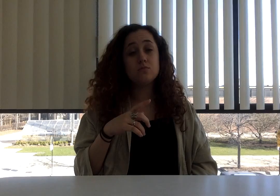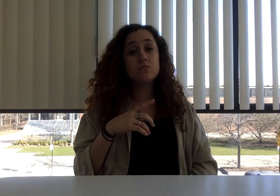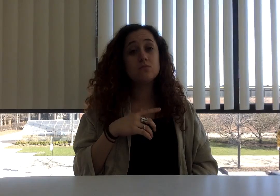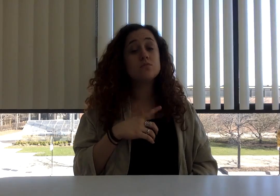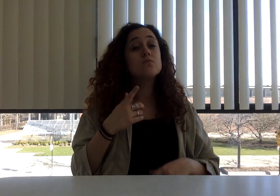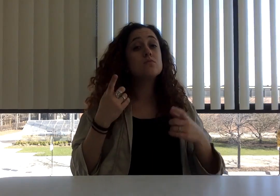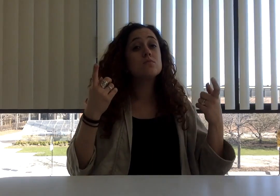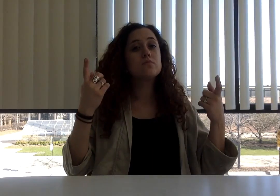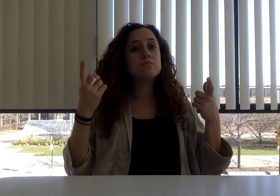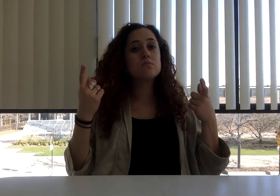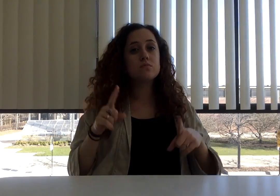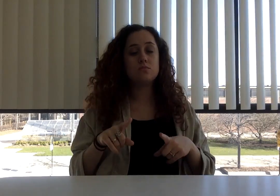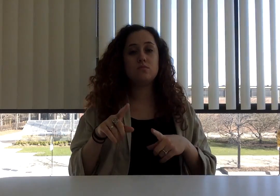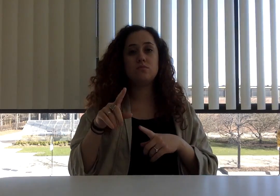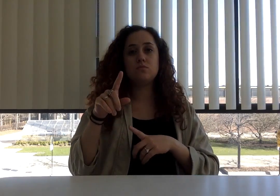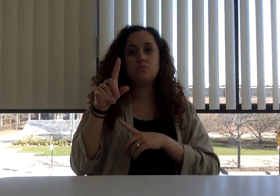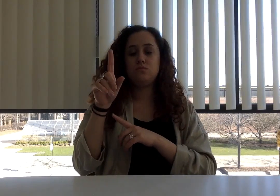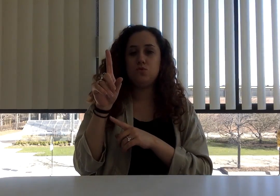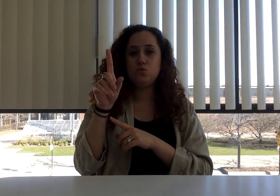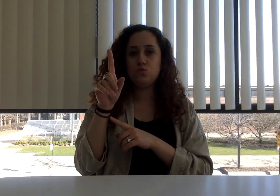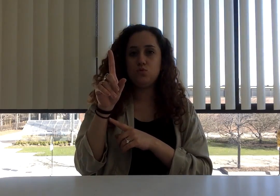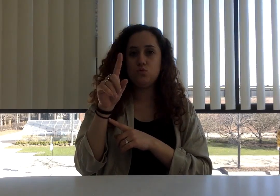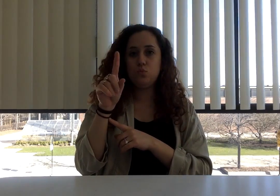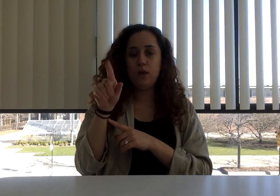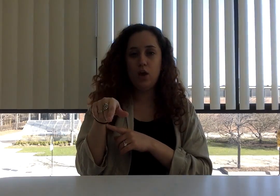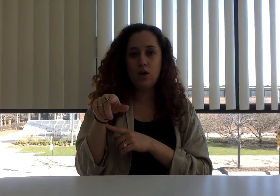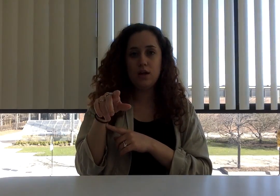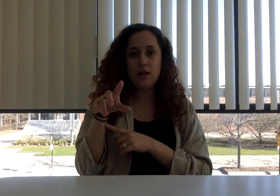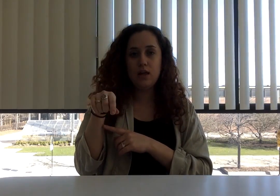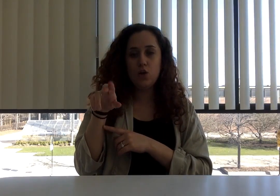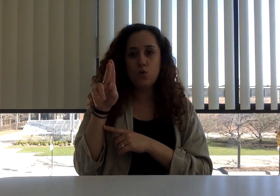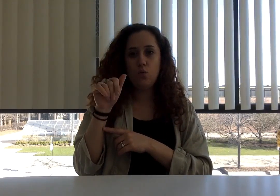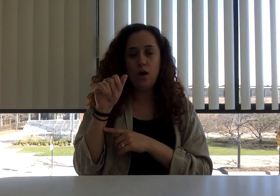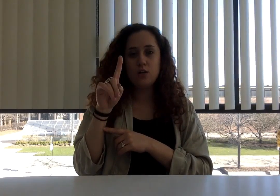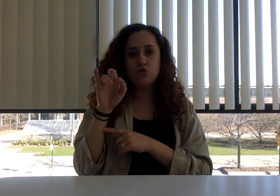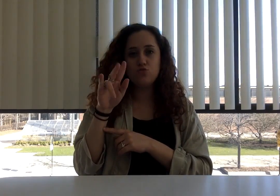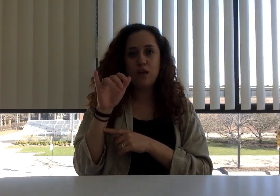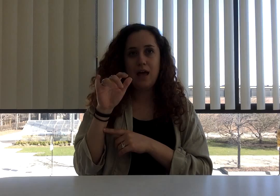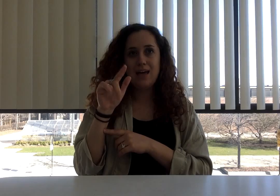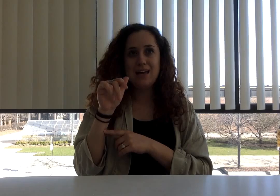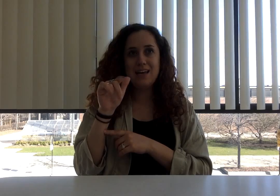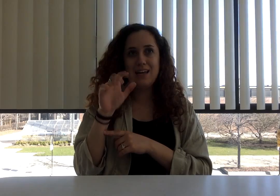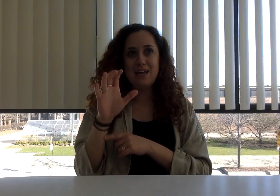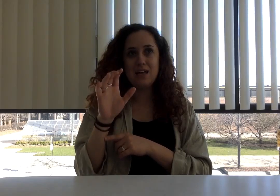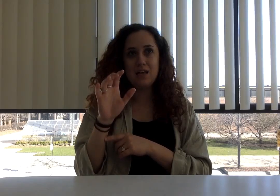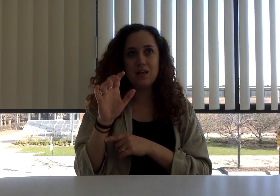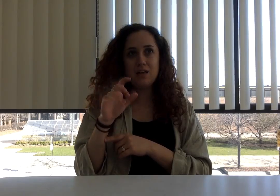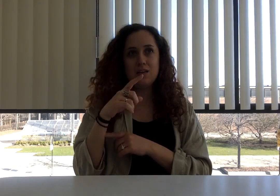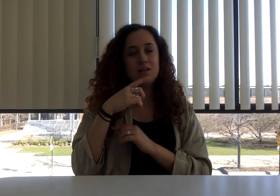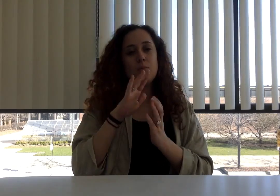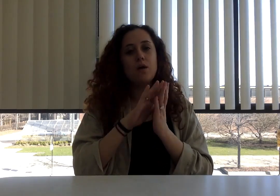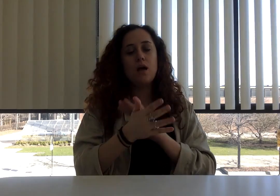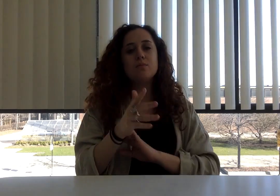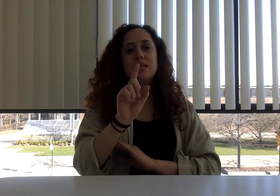square a quadratic, x squared squared becomes x to the fourth. We know linear equations, 1